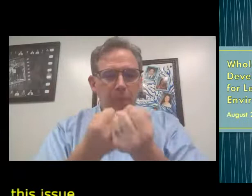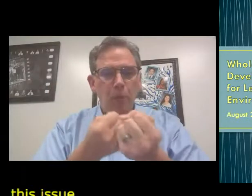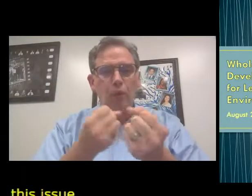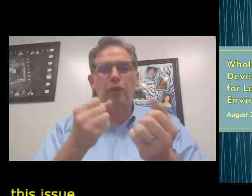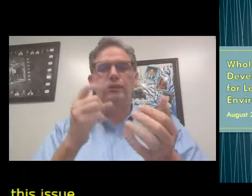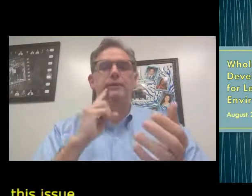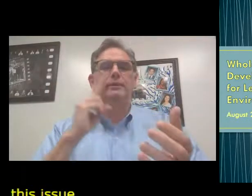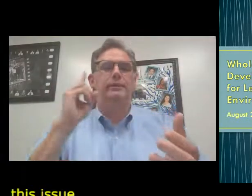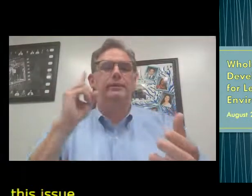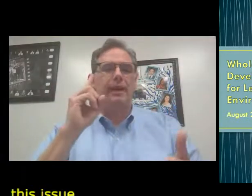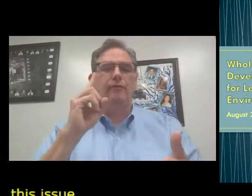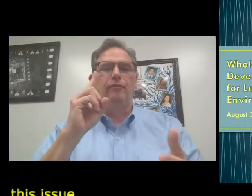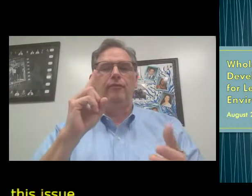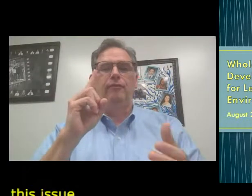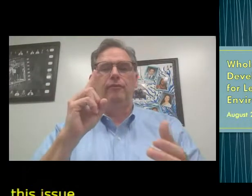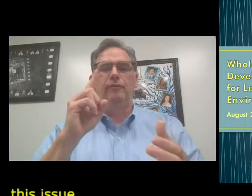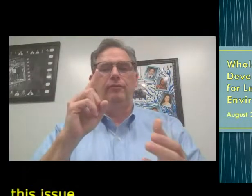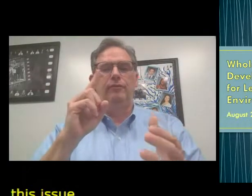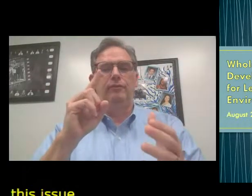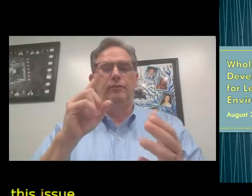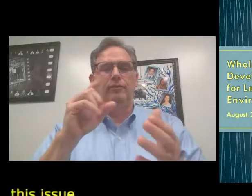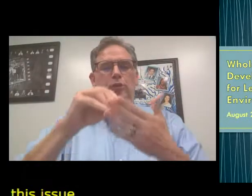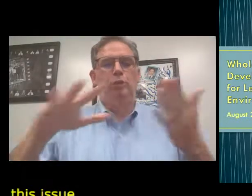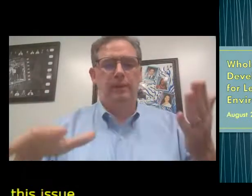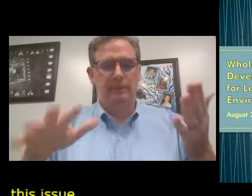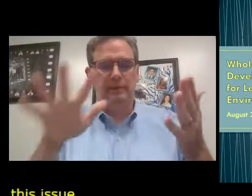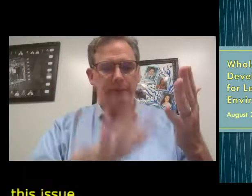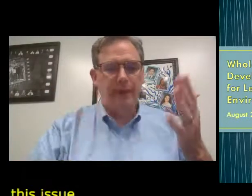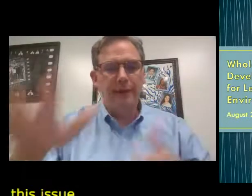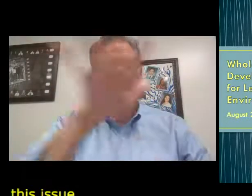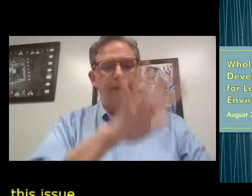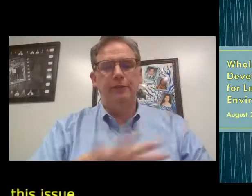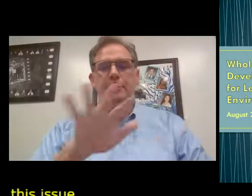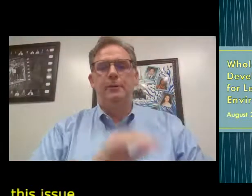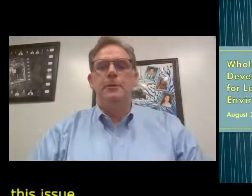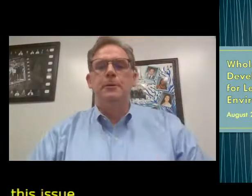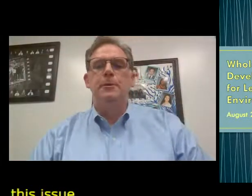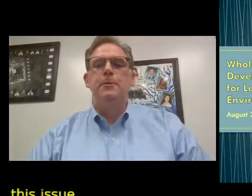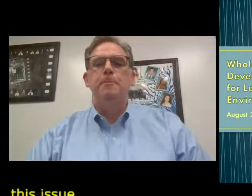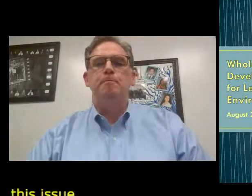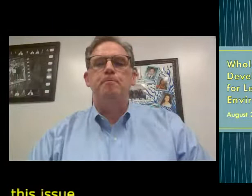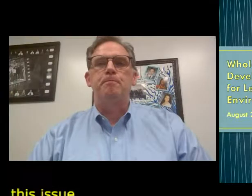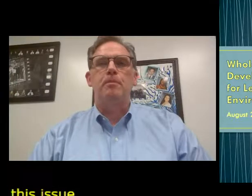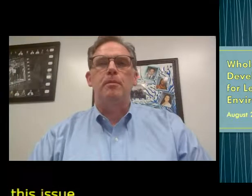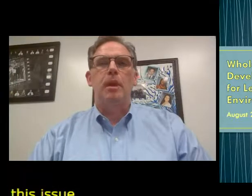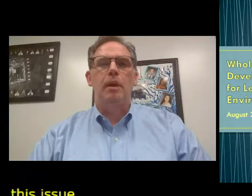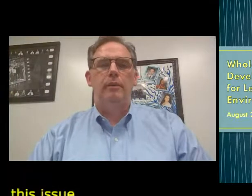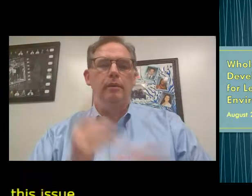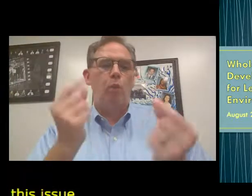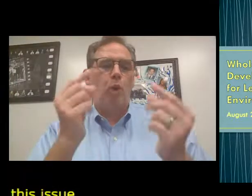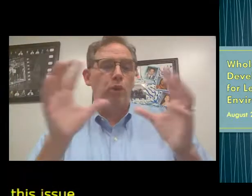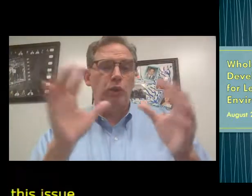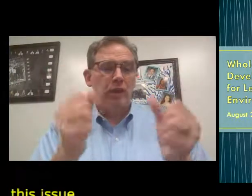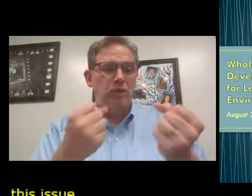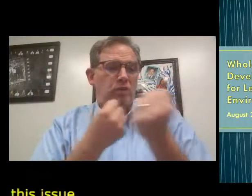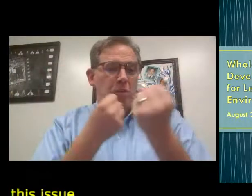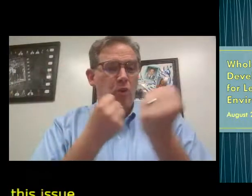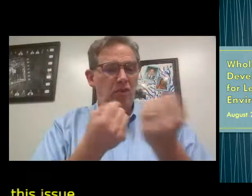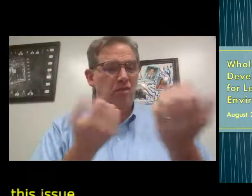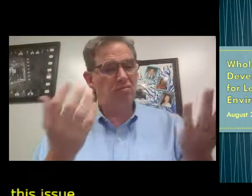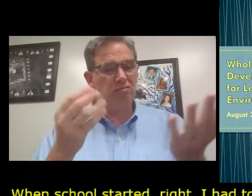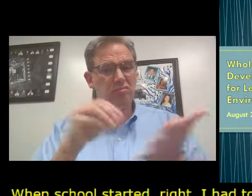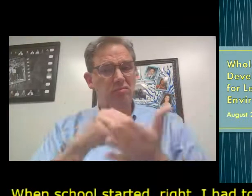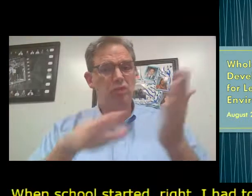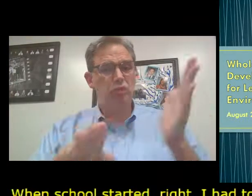had to stop thinking about, I wanted to think about how to support deaf students